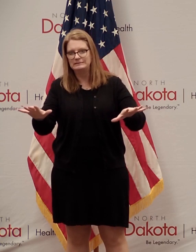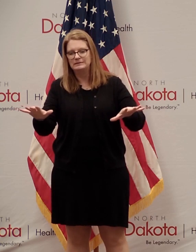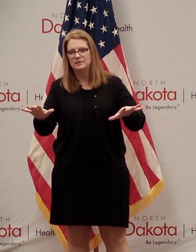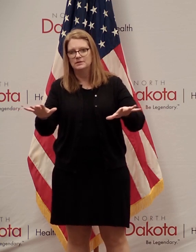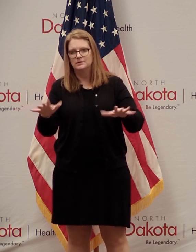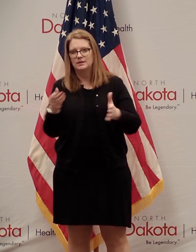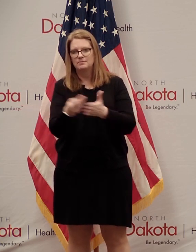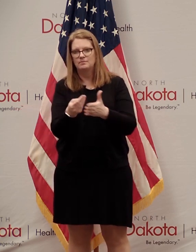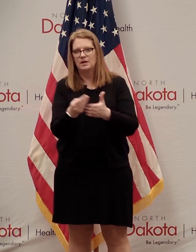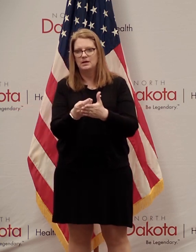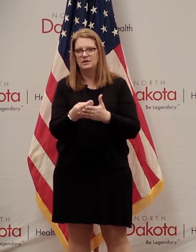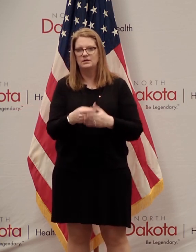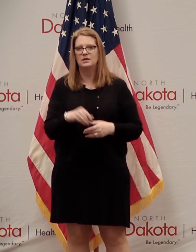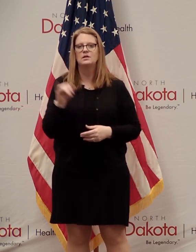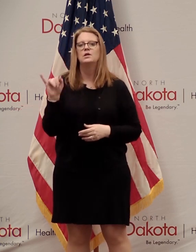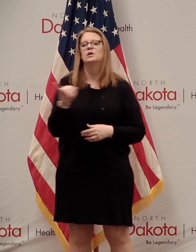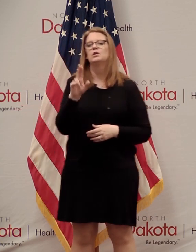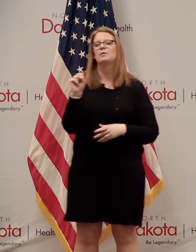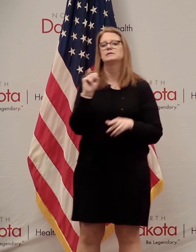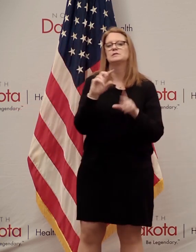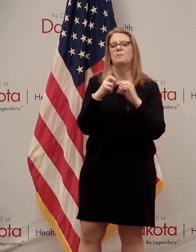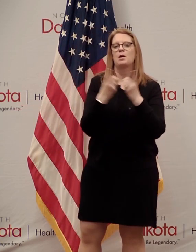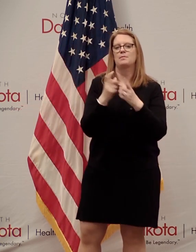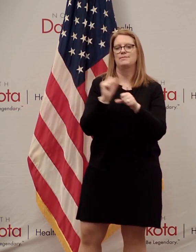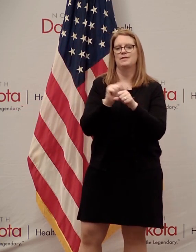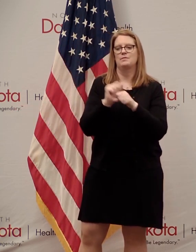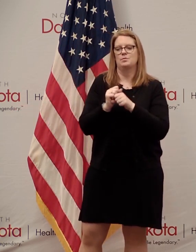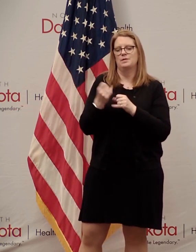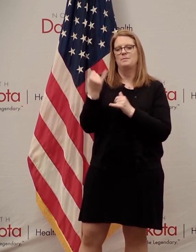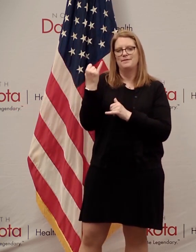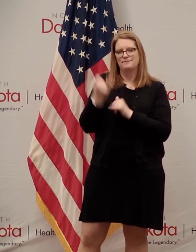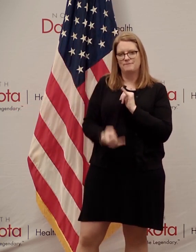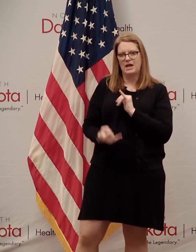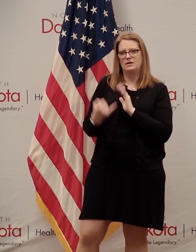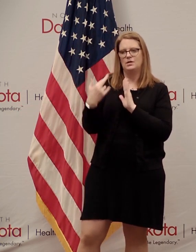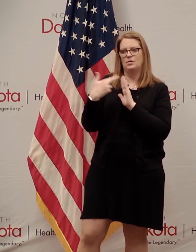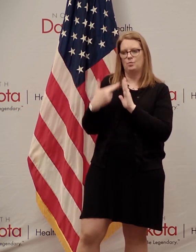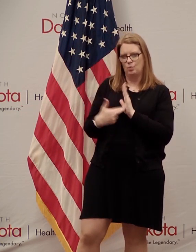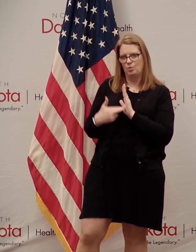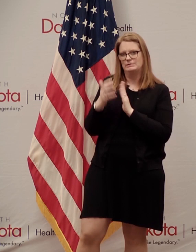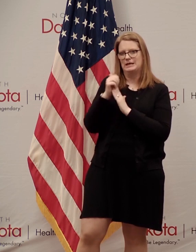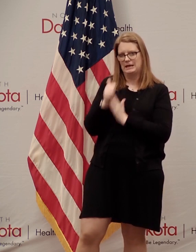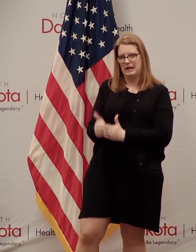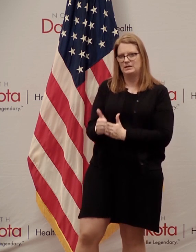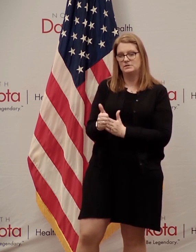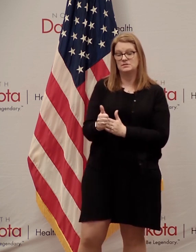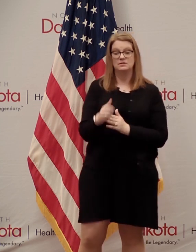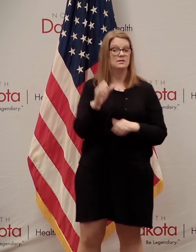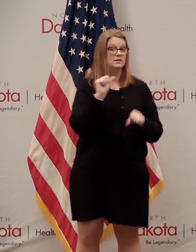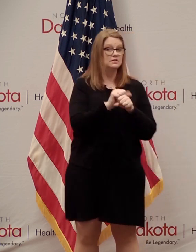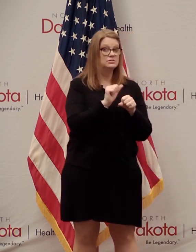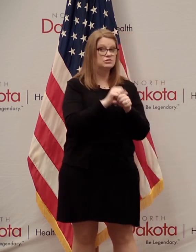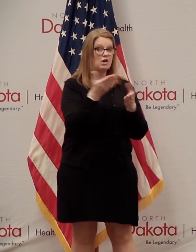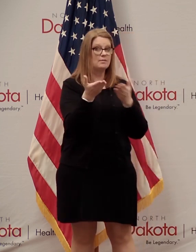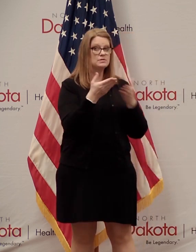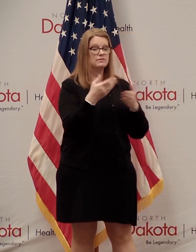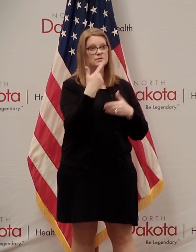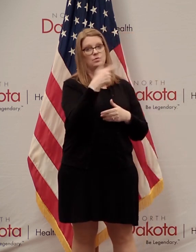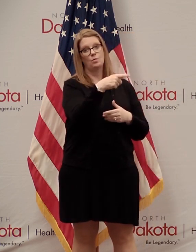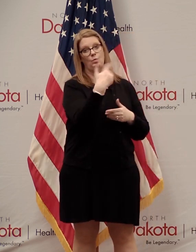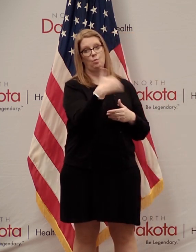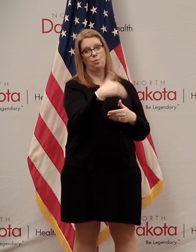receive final guidance from the U.S. Department of Labor tomorrow. And I want to commend our job service team for working